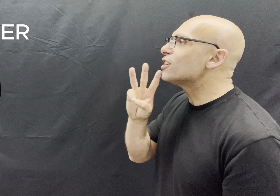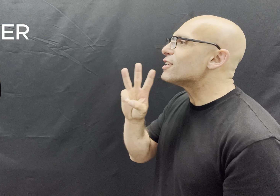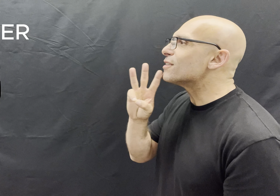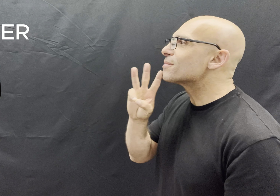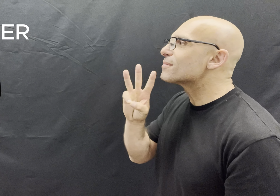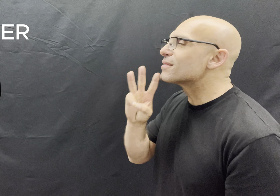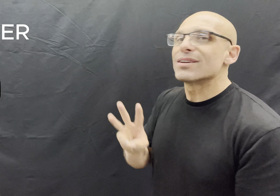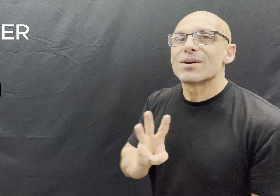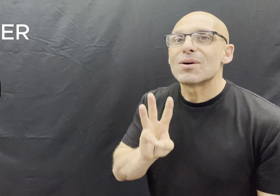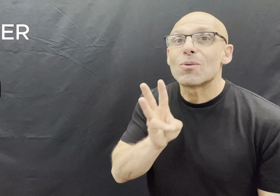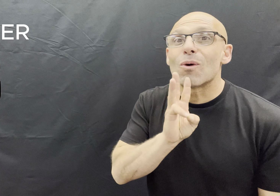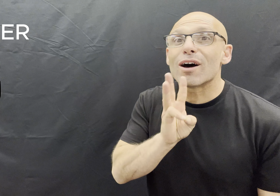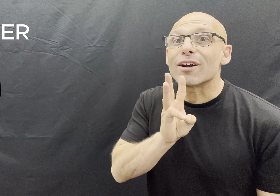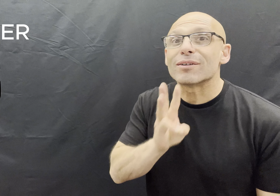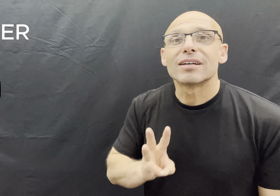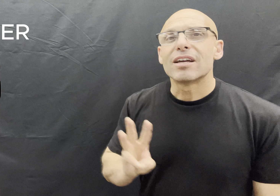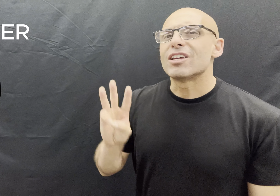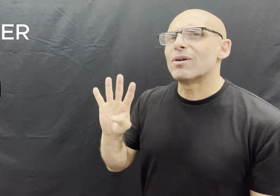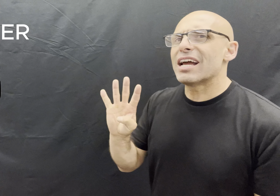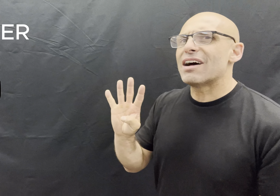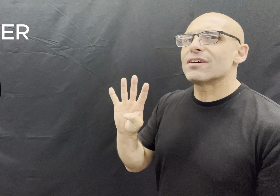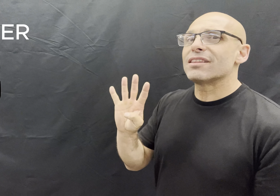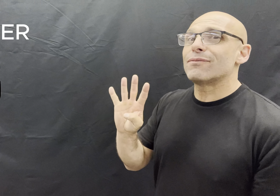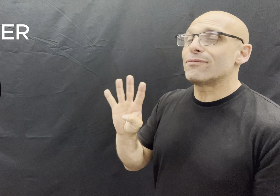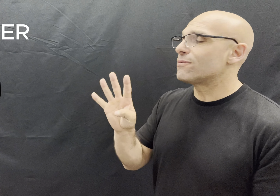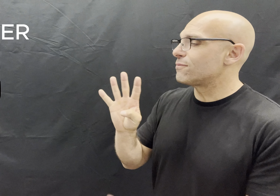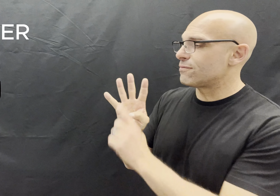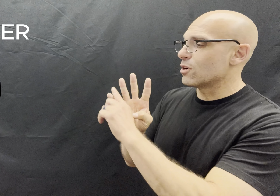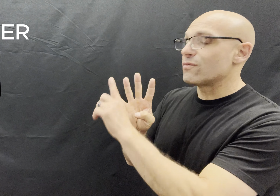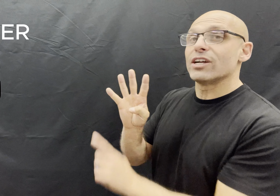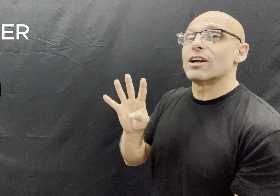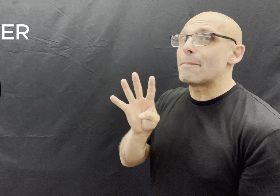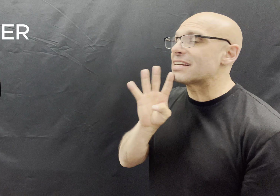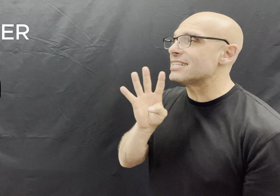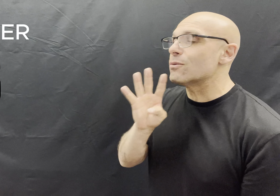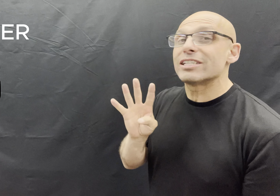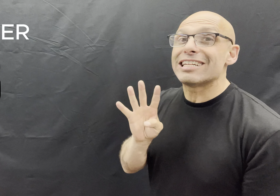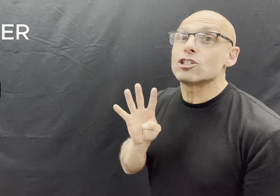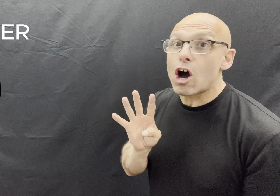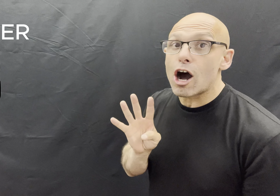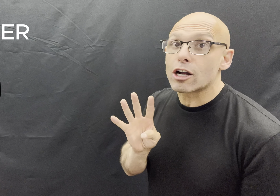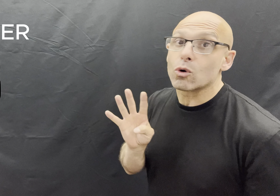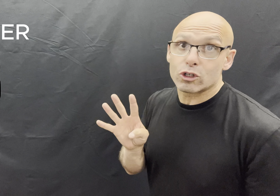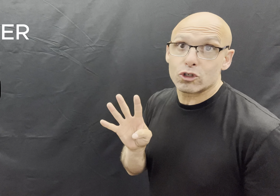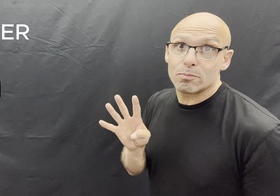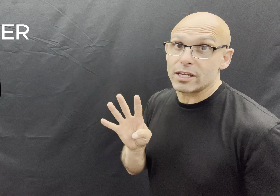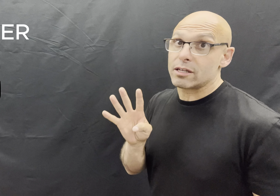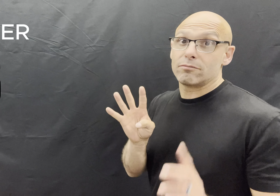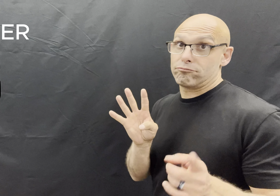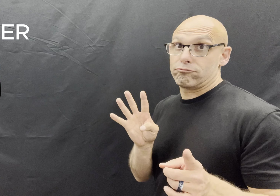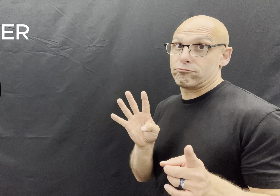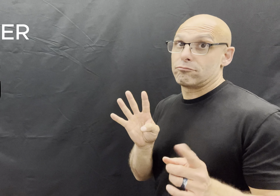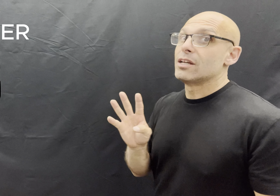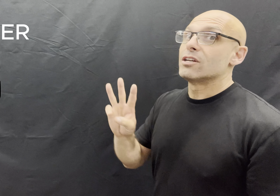chin. Water. You don't want to have the 4th finger up because now we're saying talk or speak.